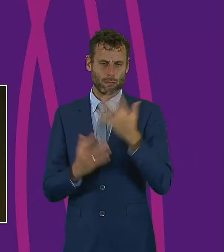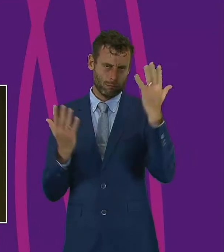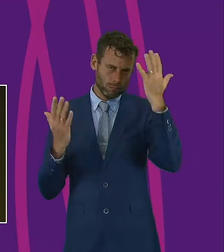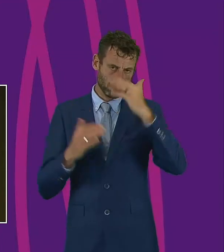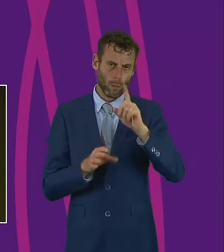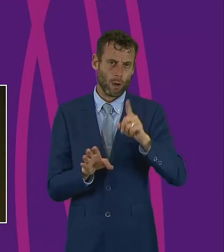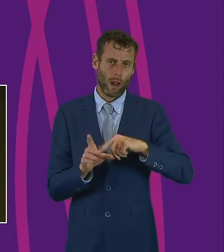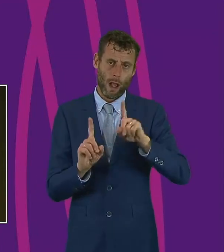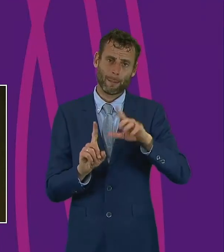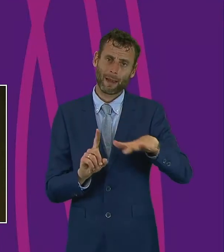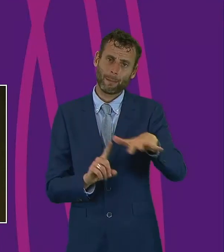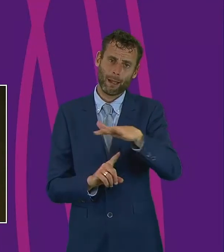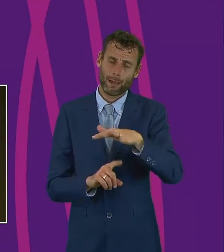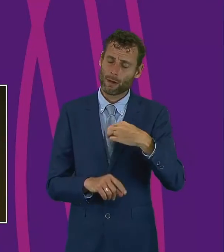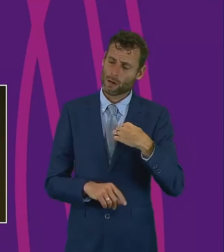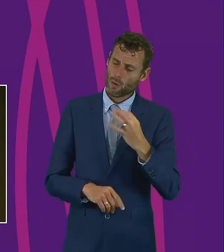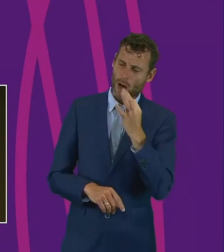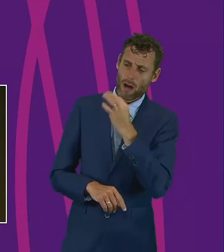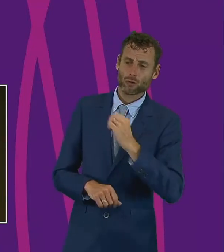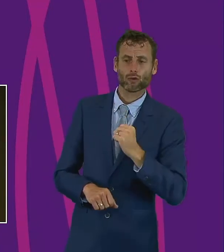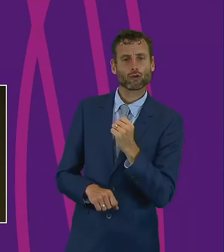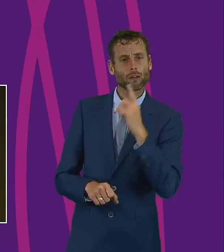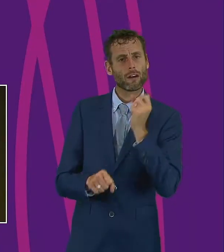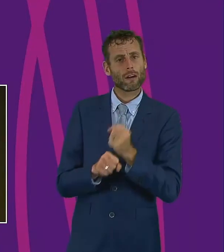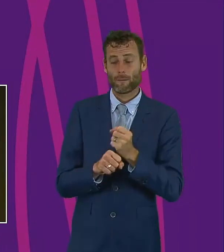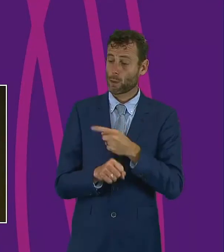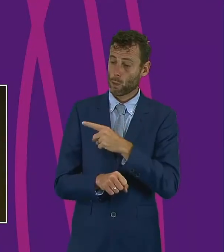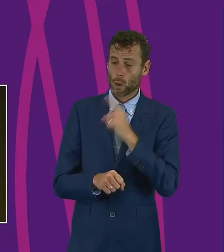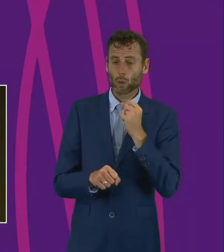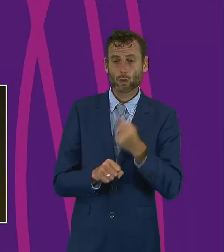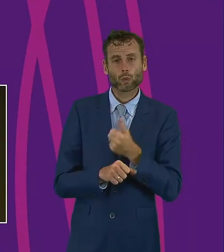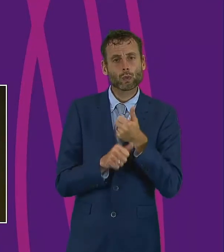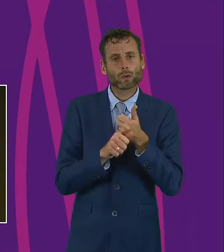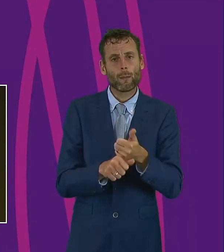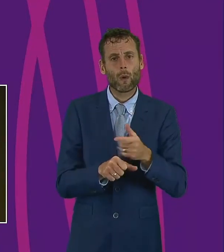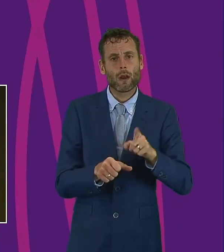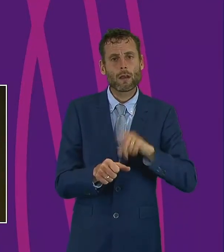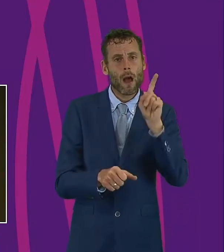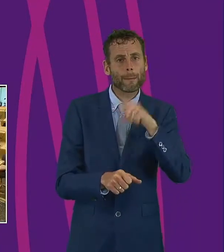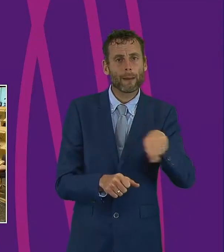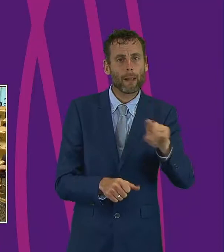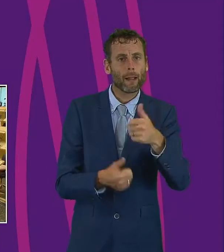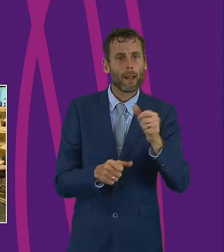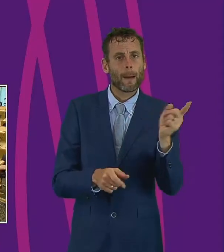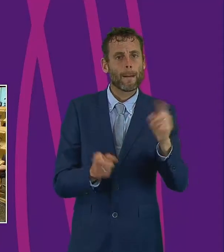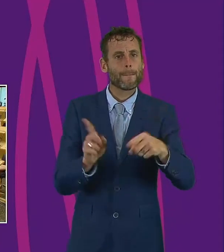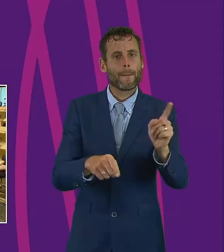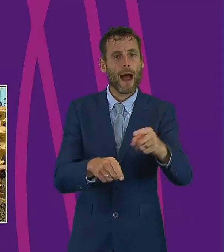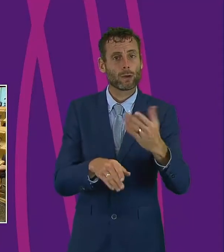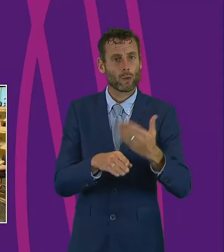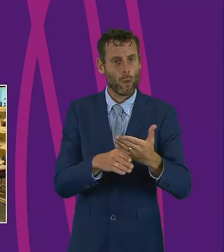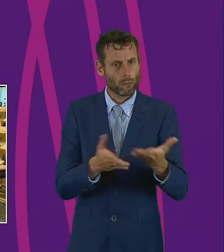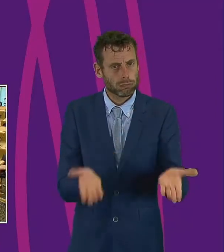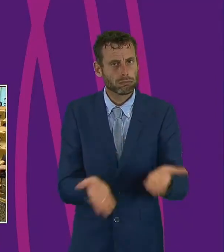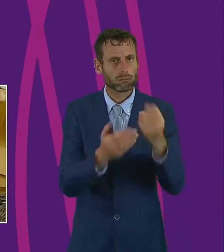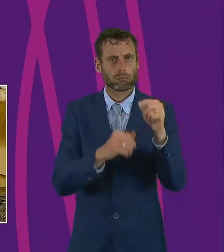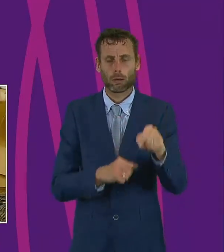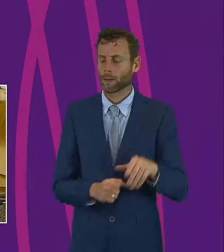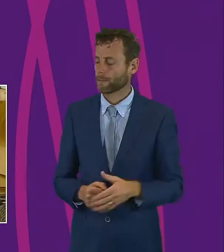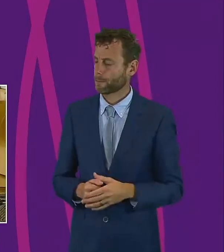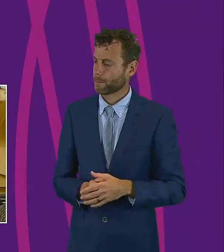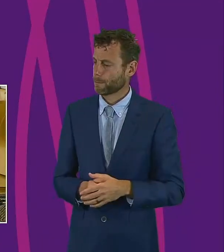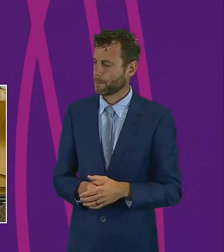what action the Scottish Government will take to support young people back into work? First Minister. Well, aside from